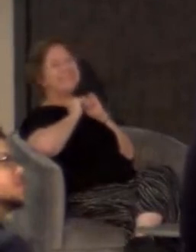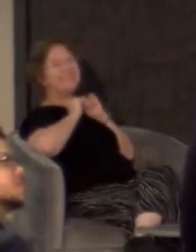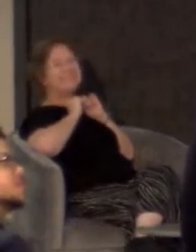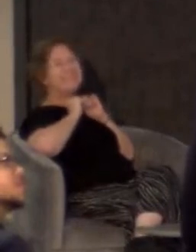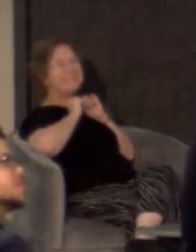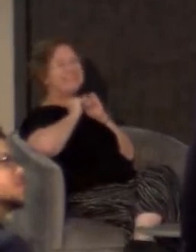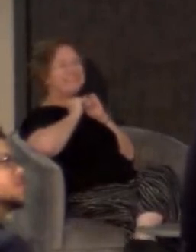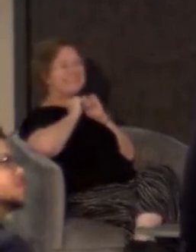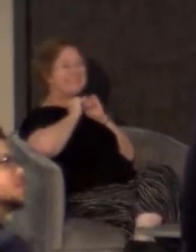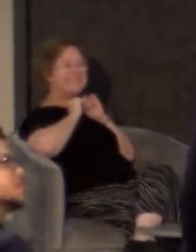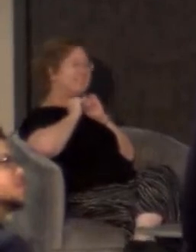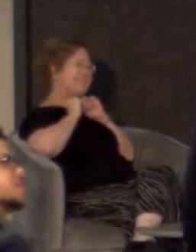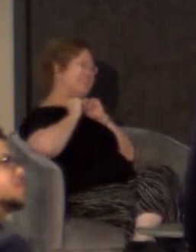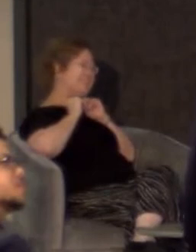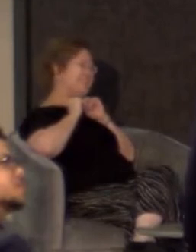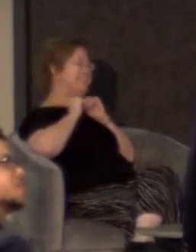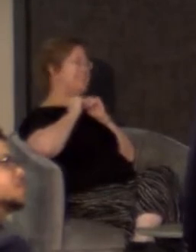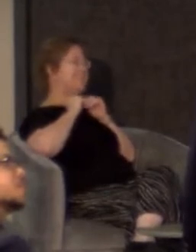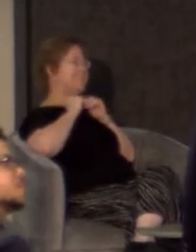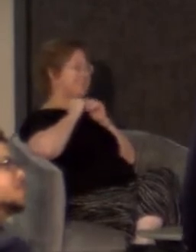Yes, Kevin. Yes.